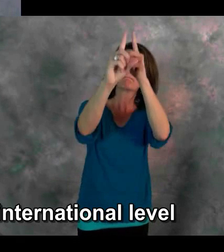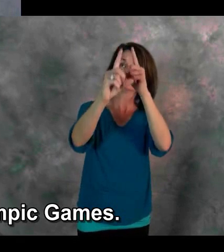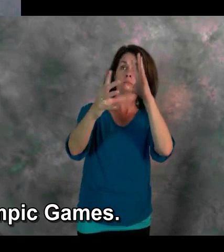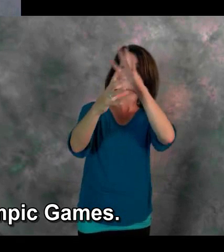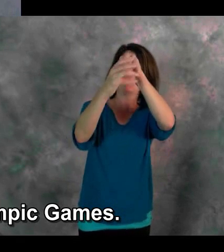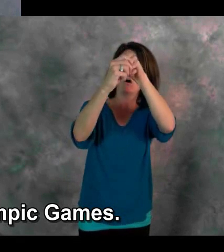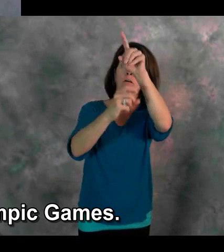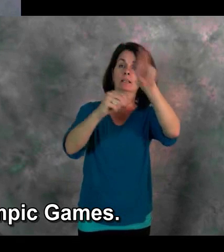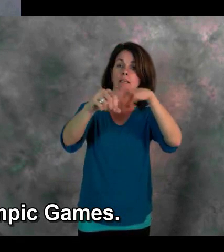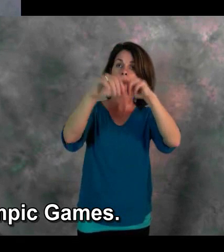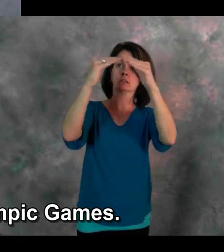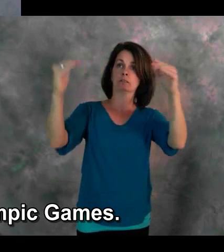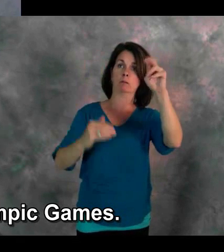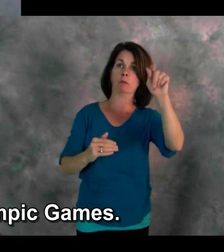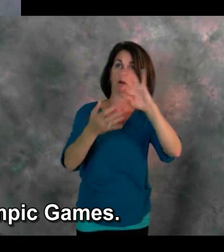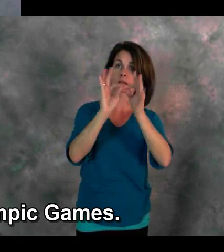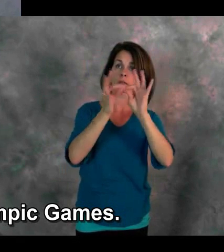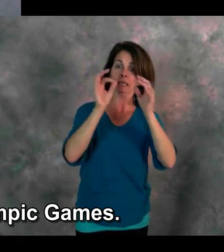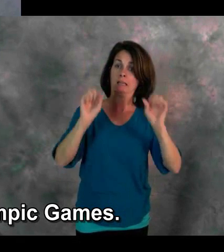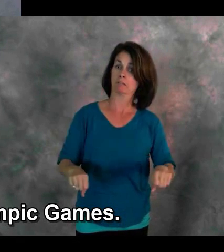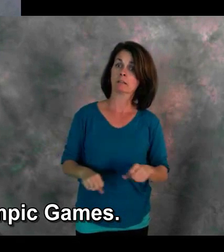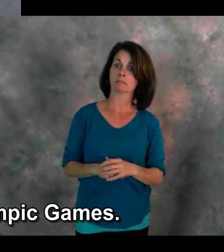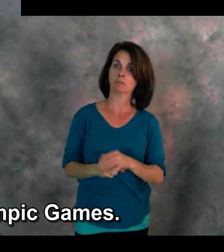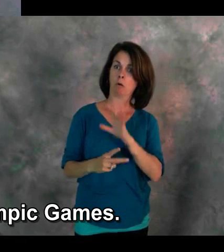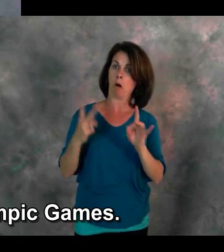international level at the Paralympic Games.